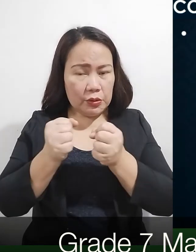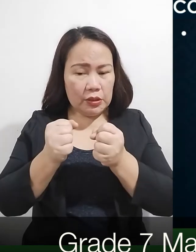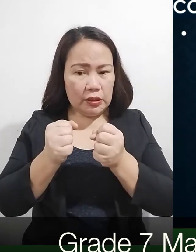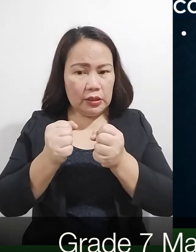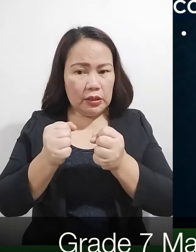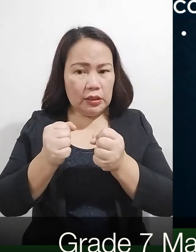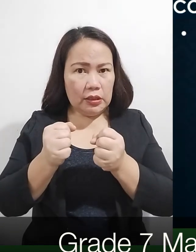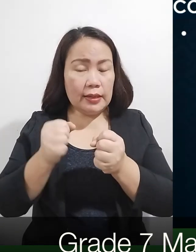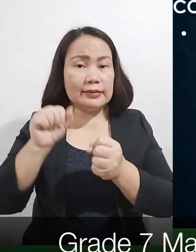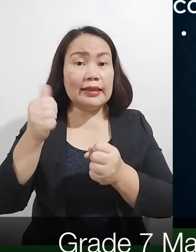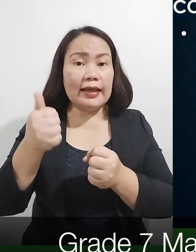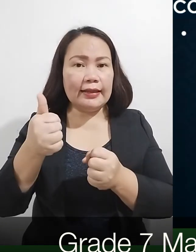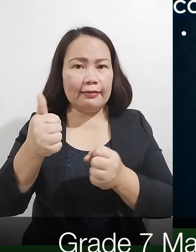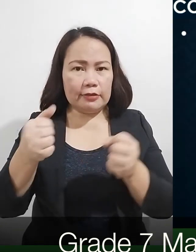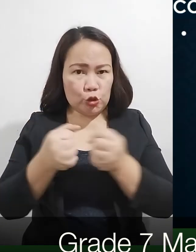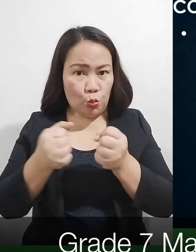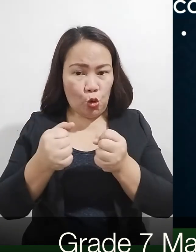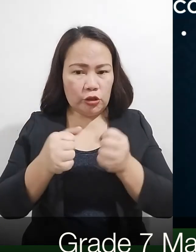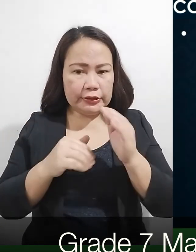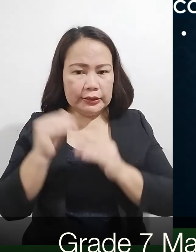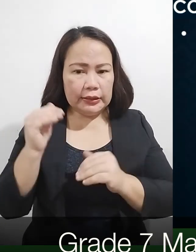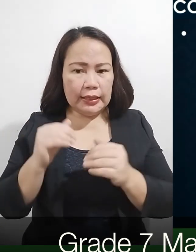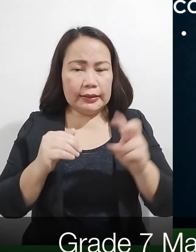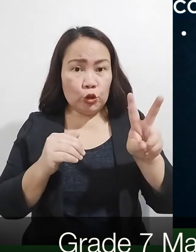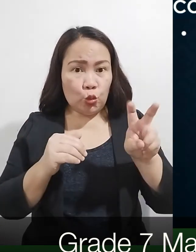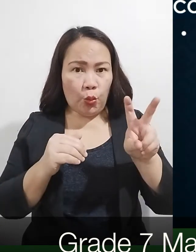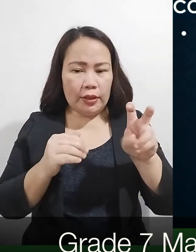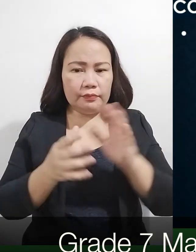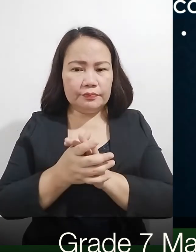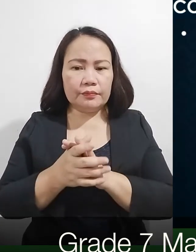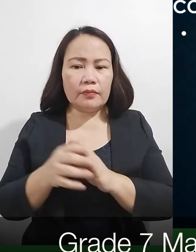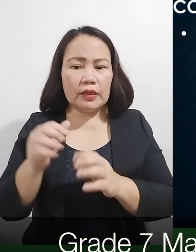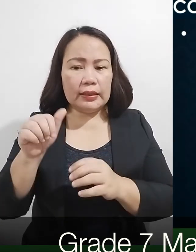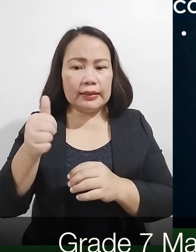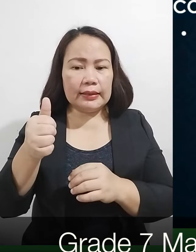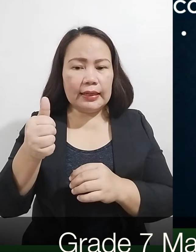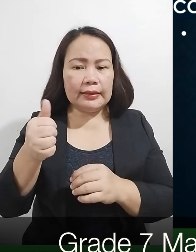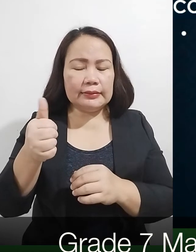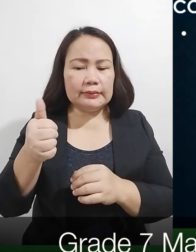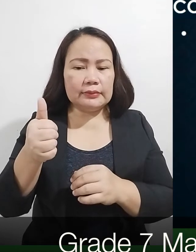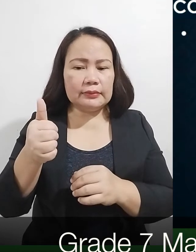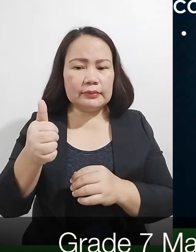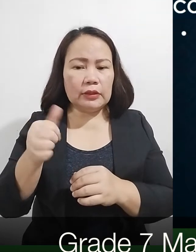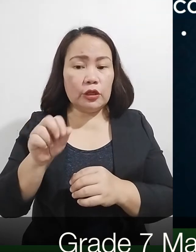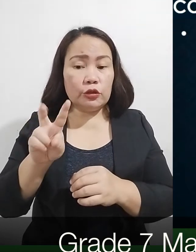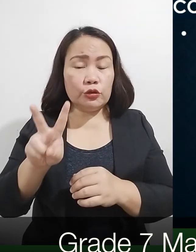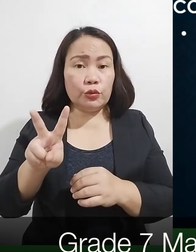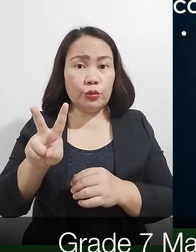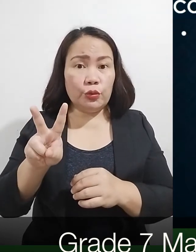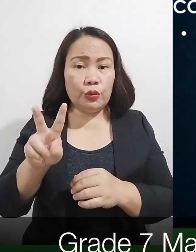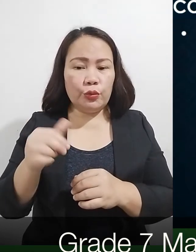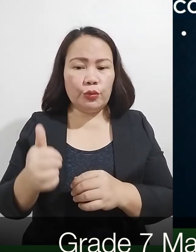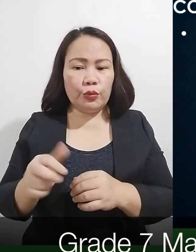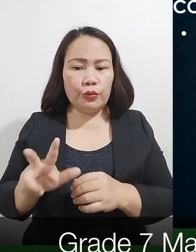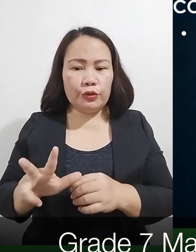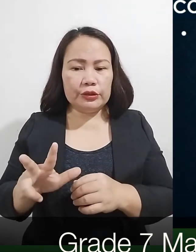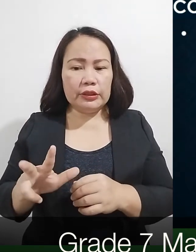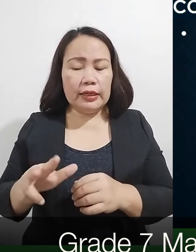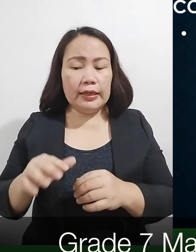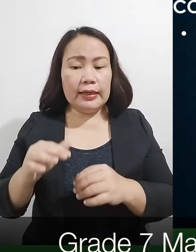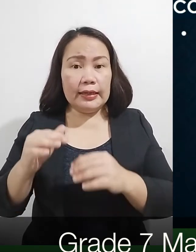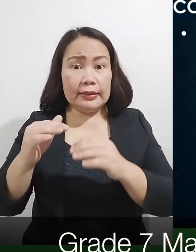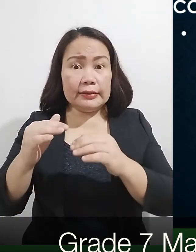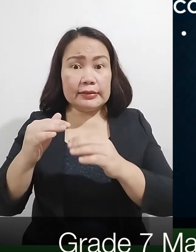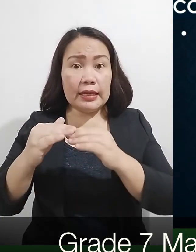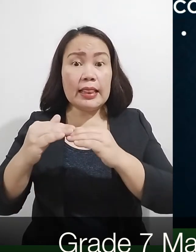is less than 10? Alright? So, since ito ang mas mababa, therefore, 2/3 is